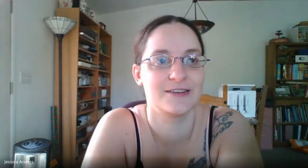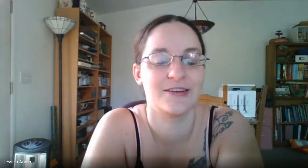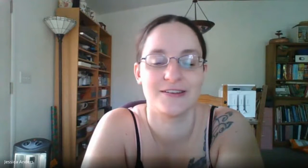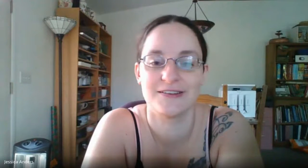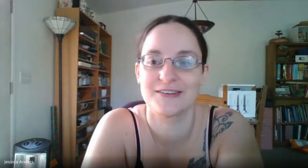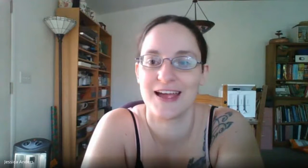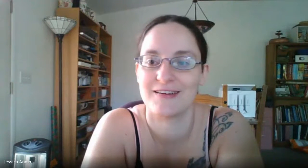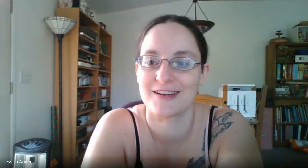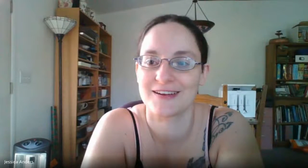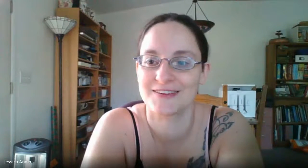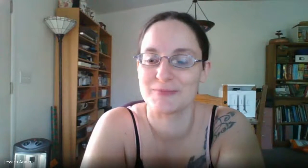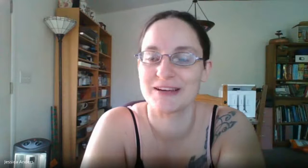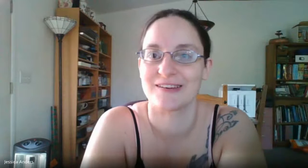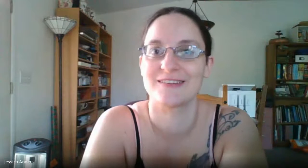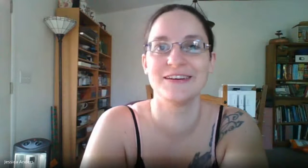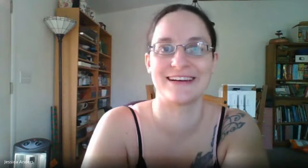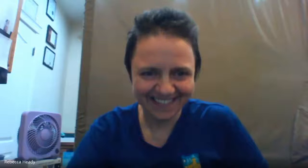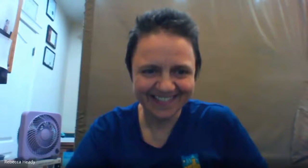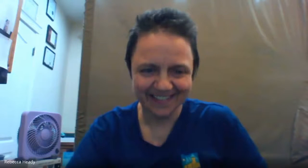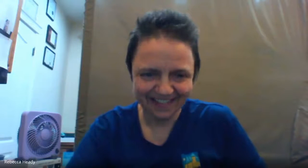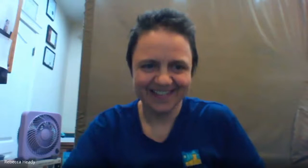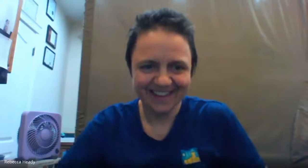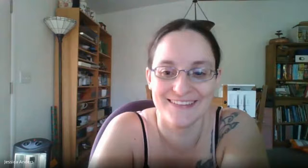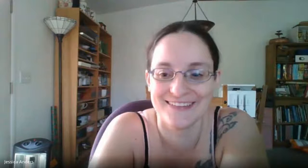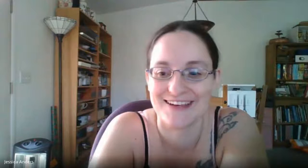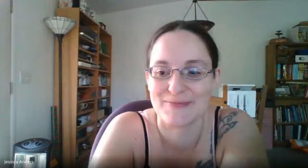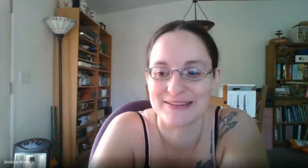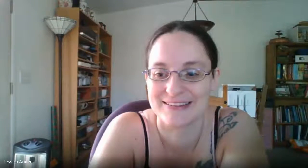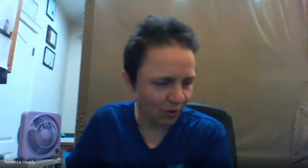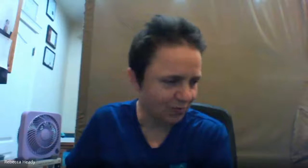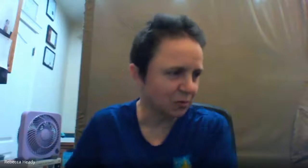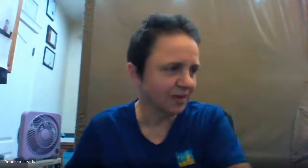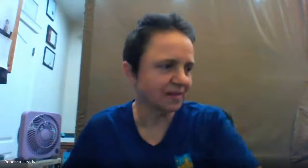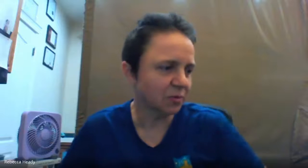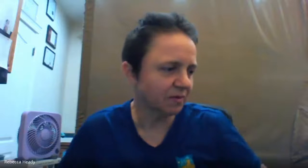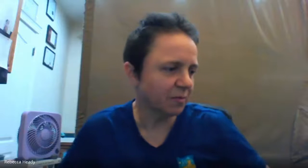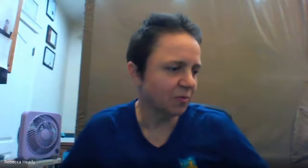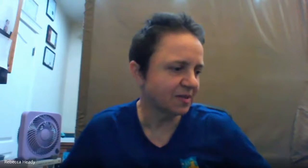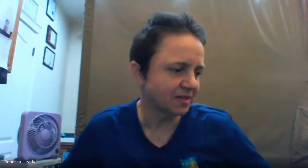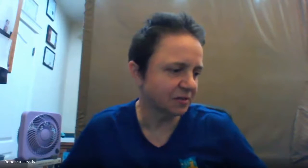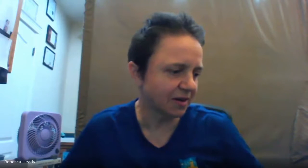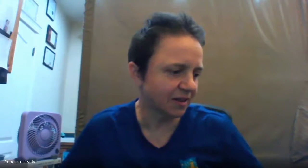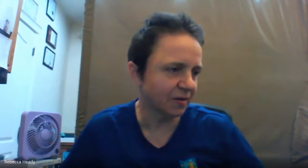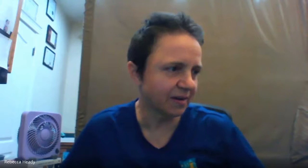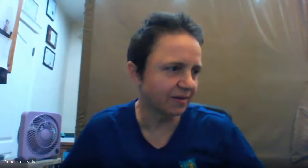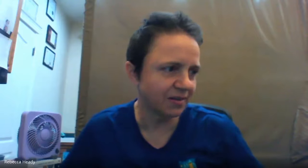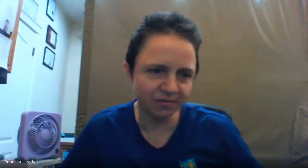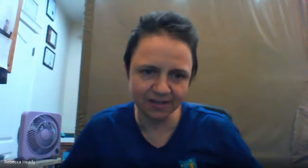Good. Chaotic, but good. Yeah. How's the homeschooling, schooling from home, distance learning thing going? Do you have kids